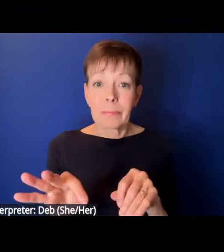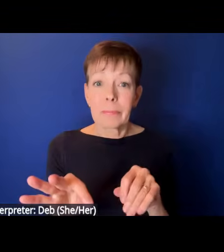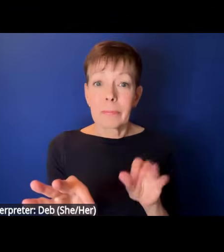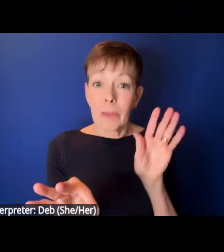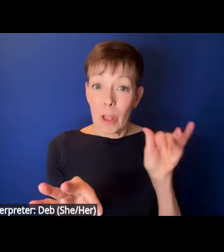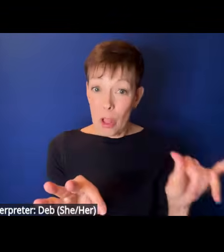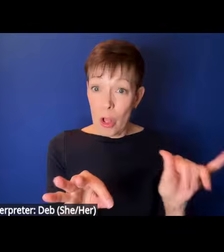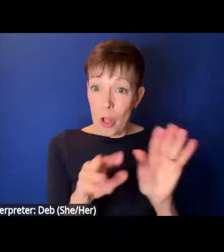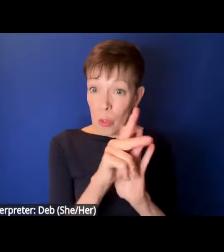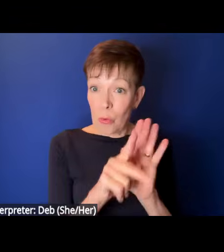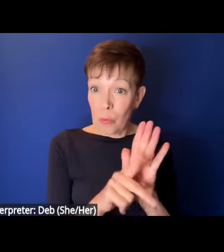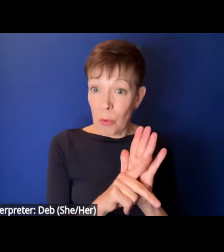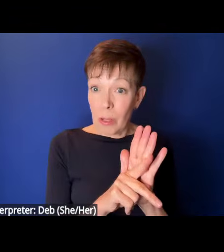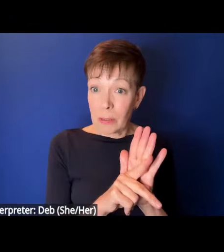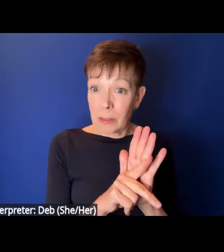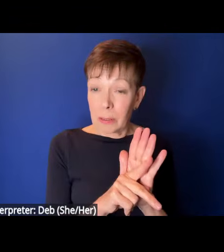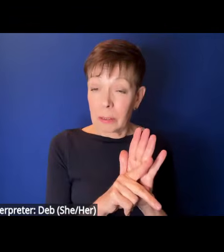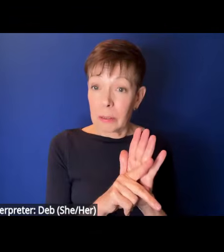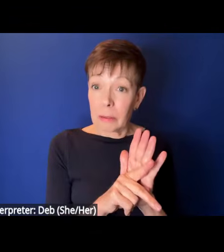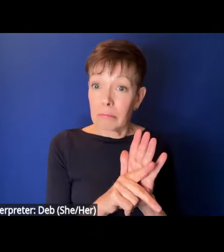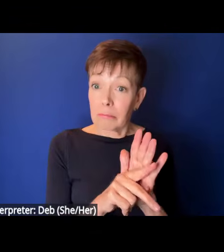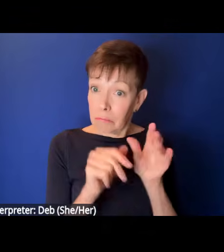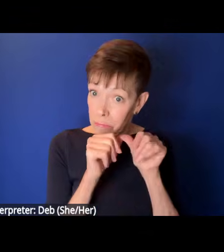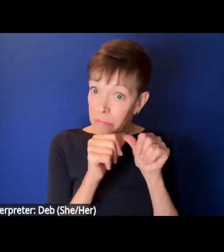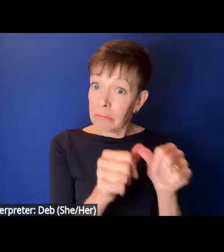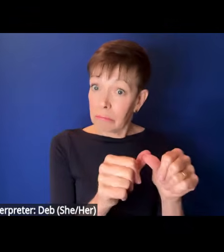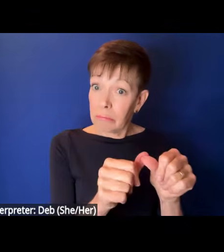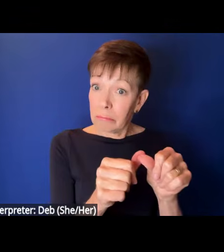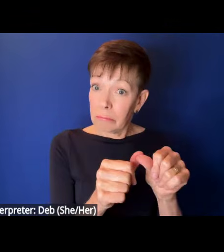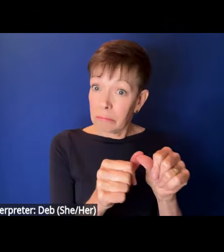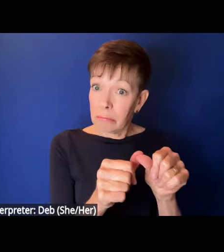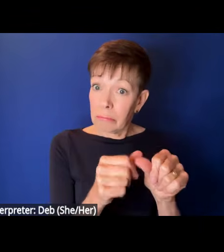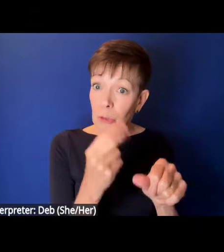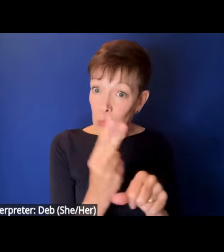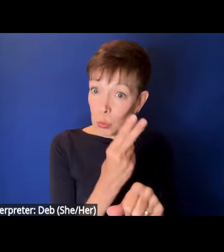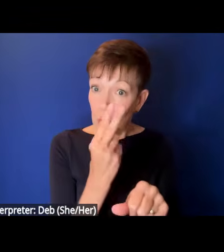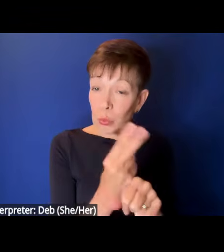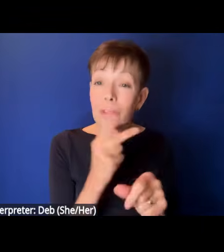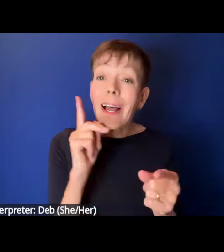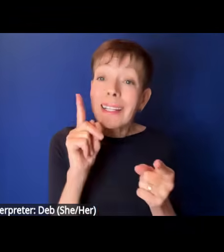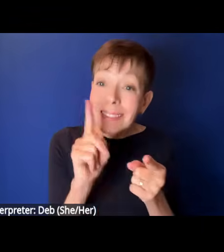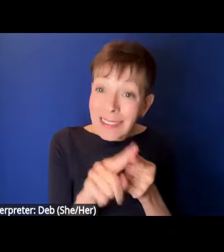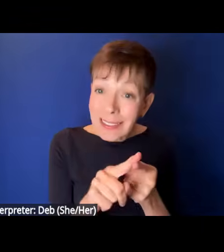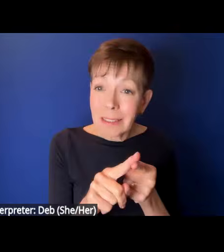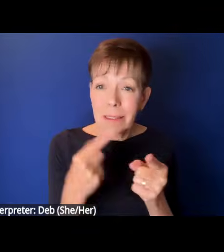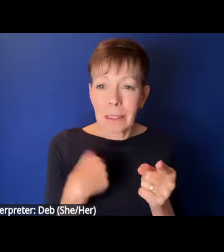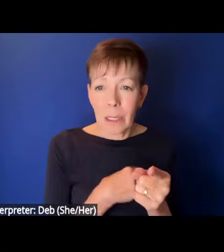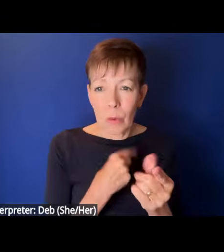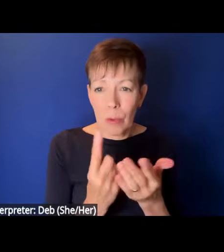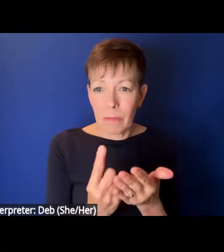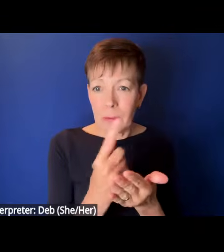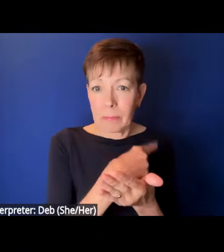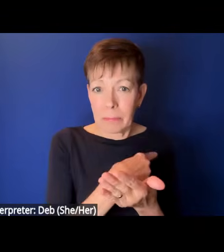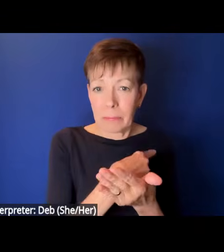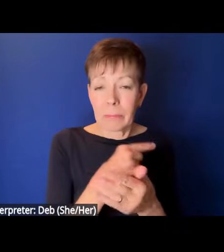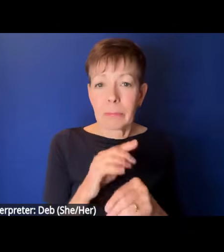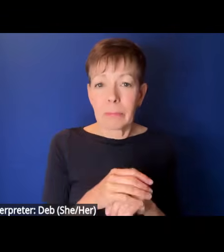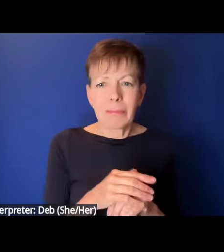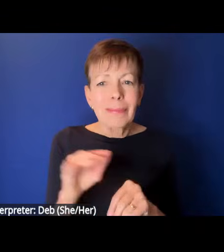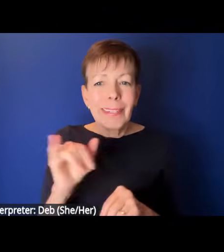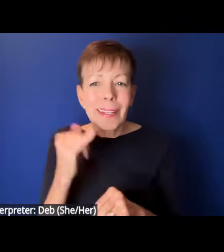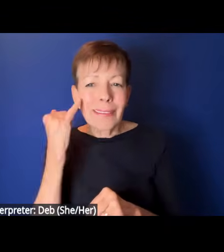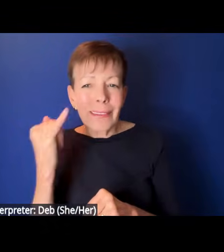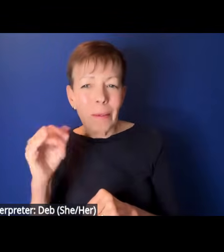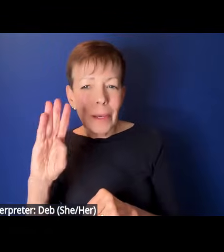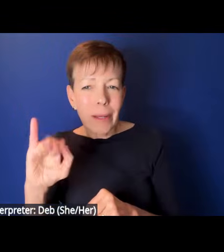into play until we have a chance to re-examine everything. So we're basically kind of, you know, the same thing we did with the bylaws, but it's not